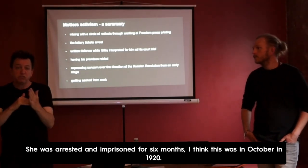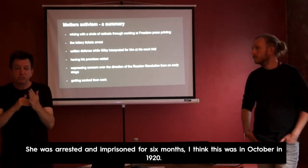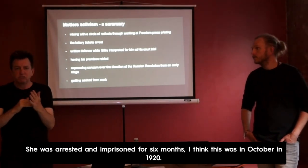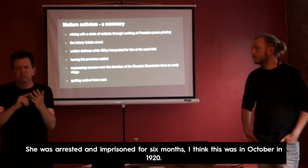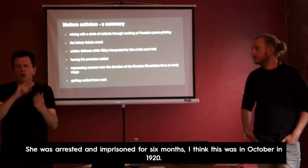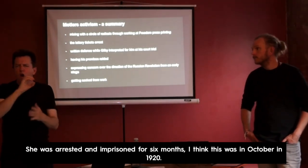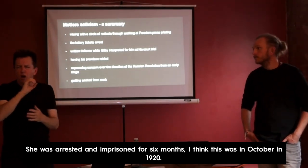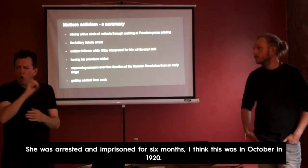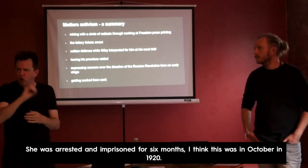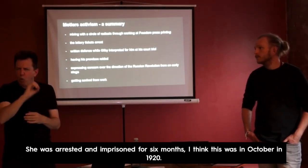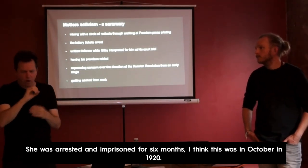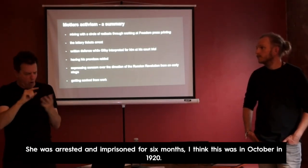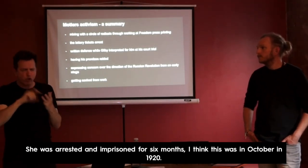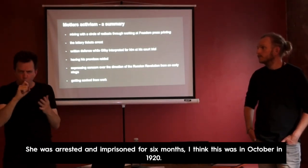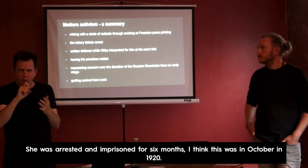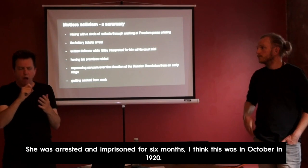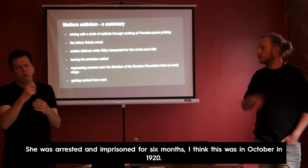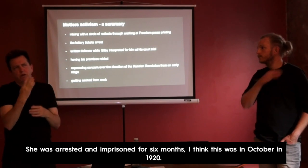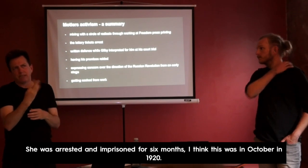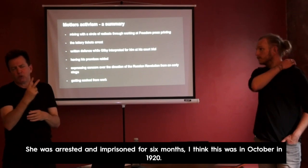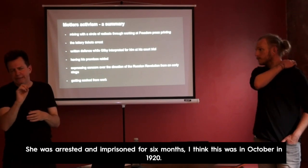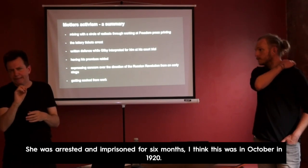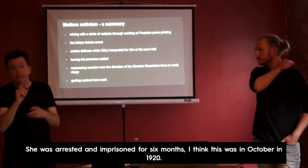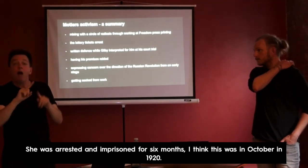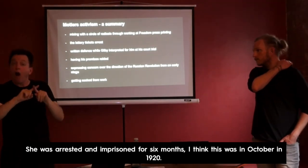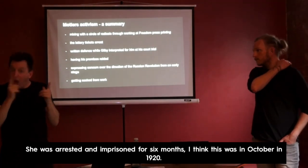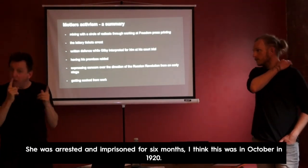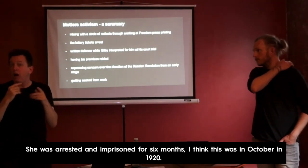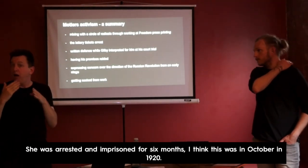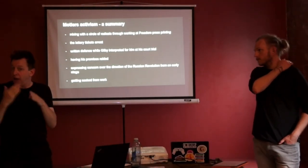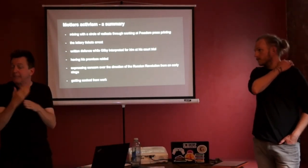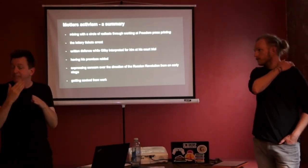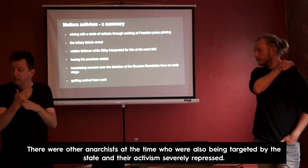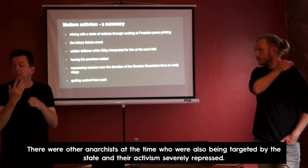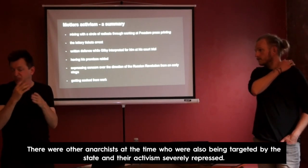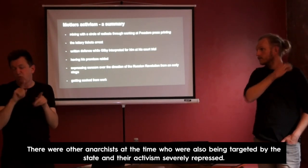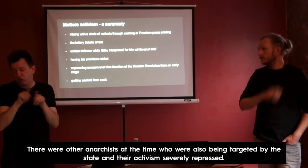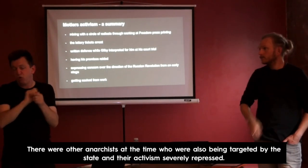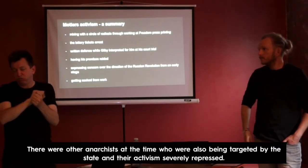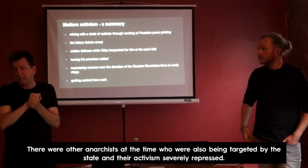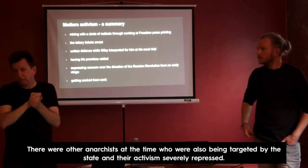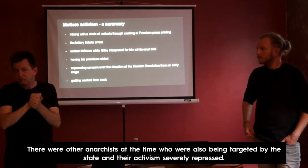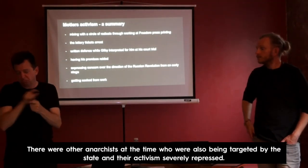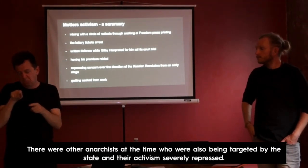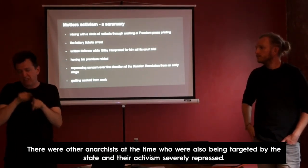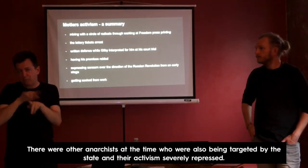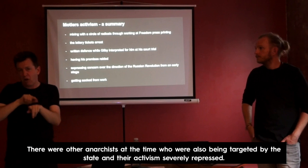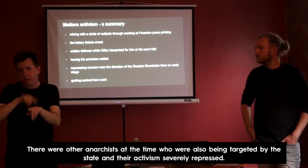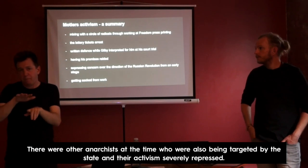6 months. I think this was in October in 1920. There were other activists at the time that were also being targeted by the